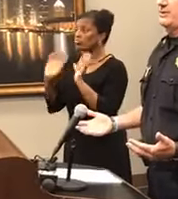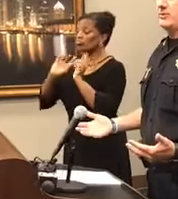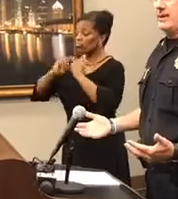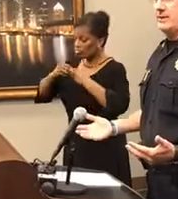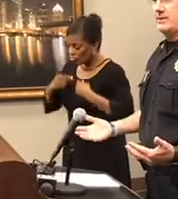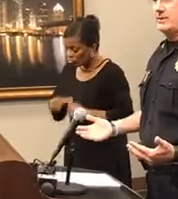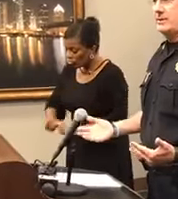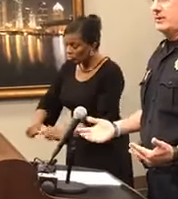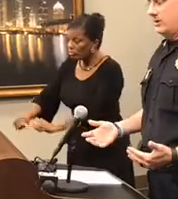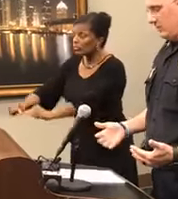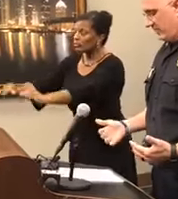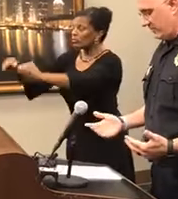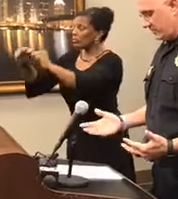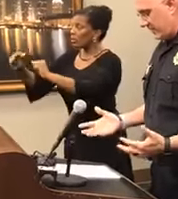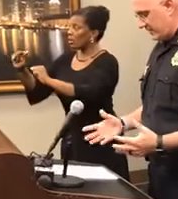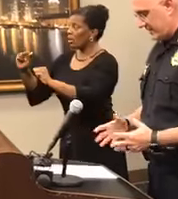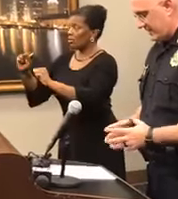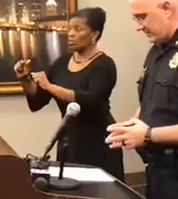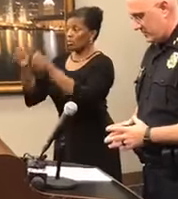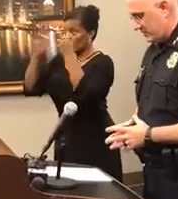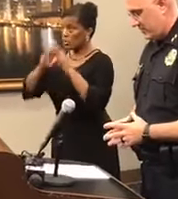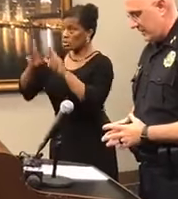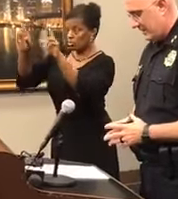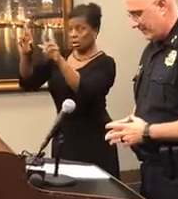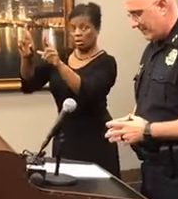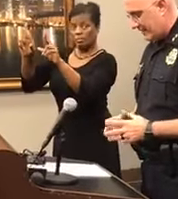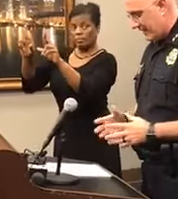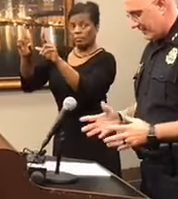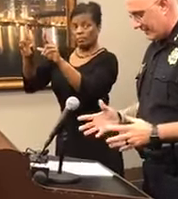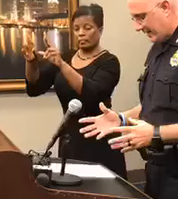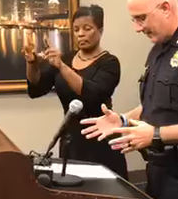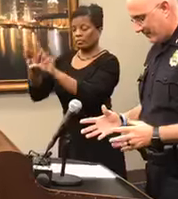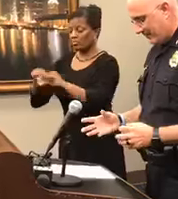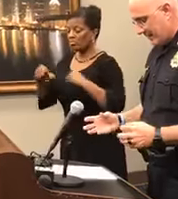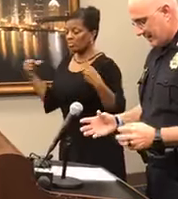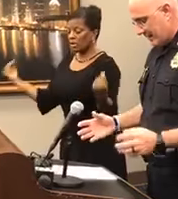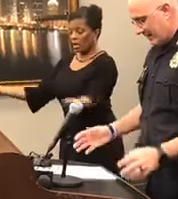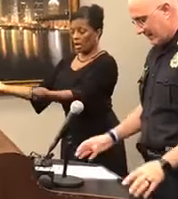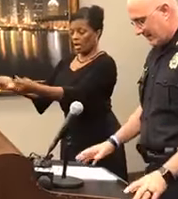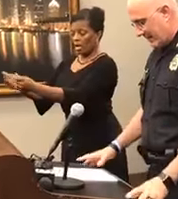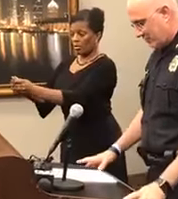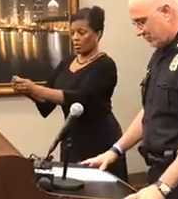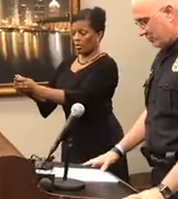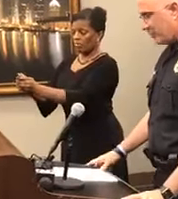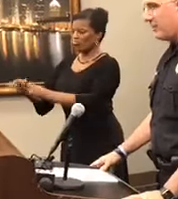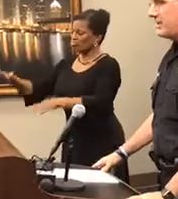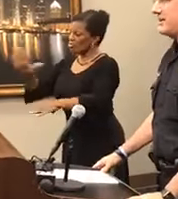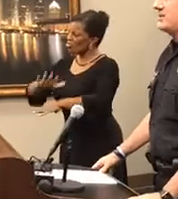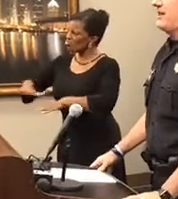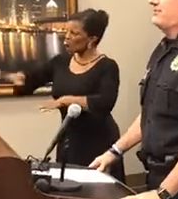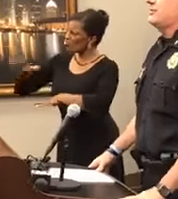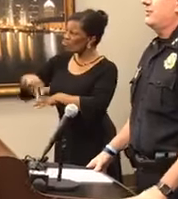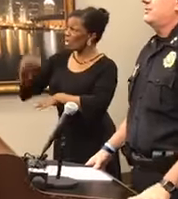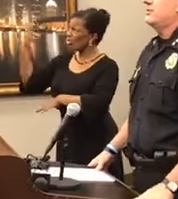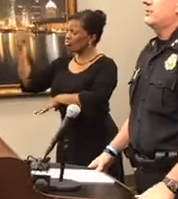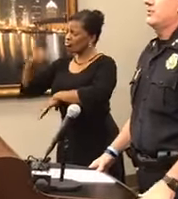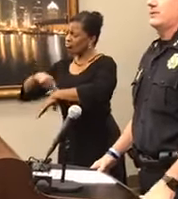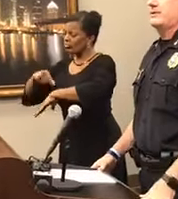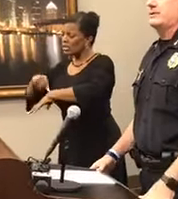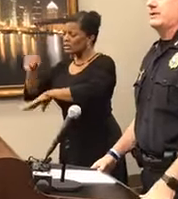ongoing situation. We responded out to the area about 2:30 this